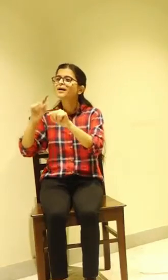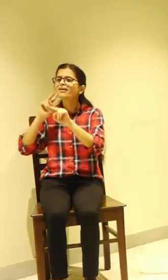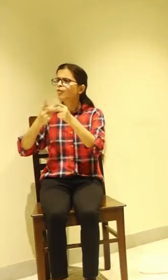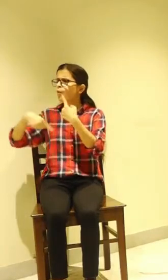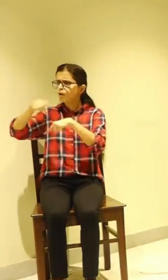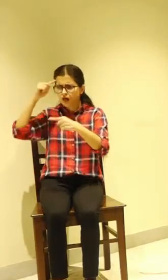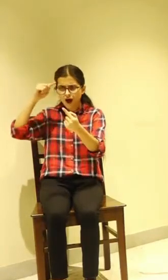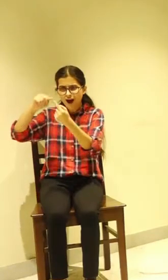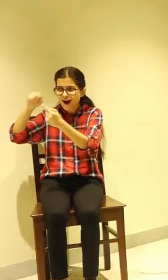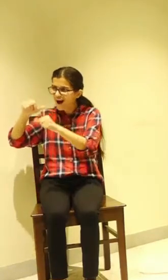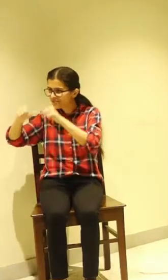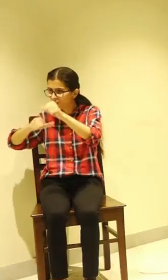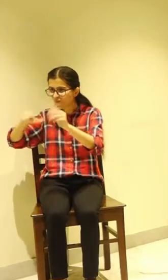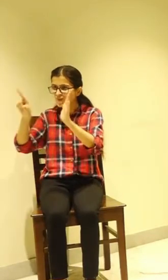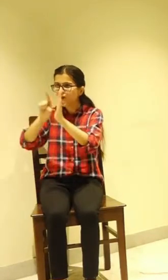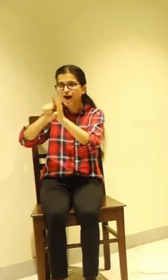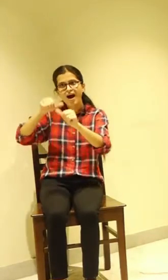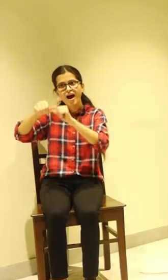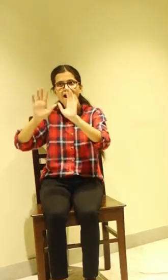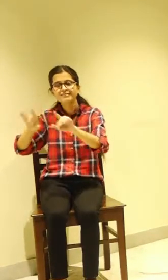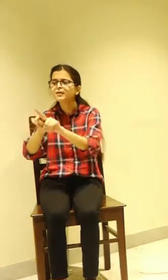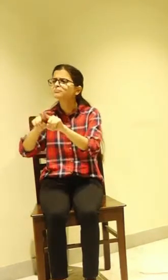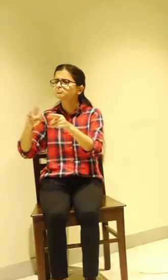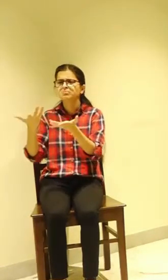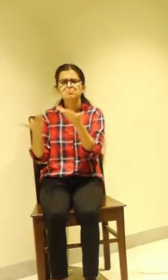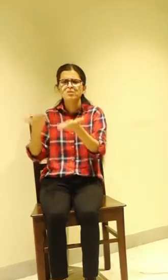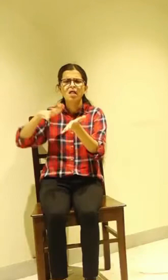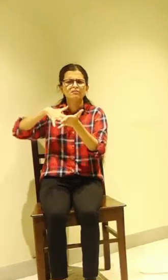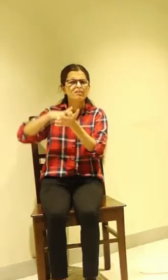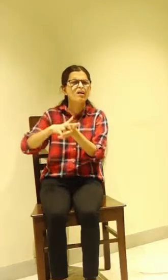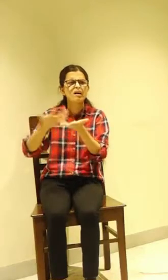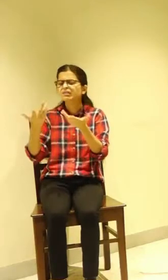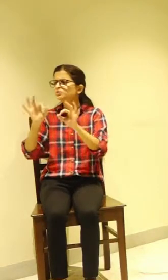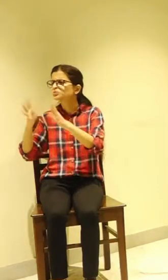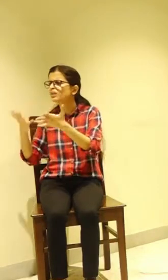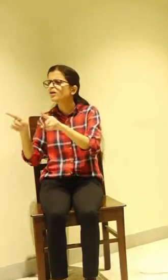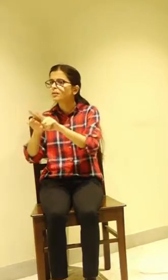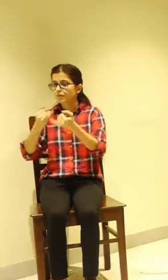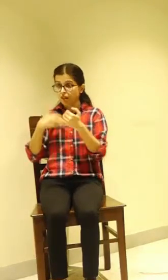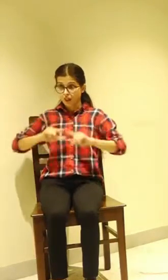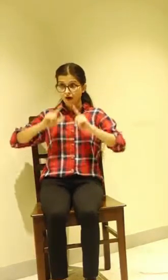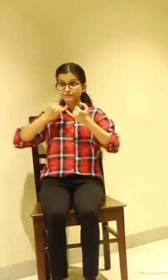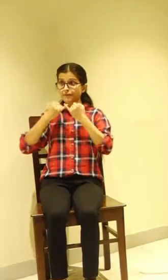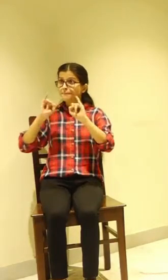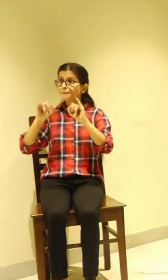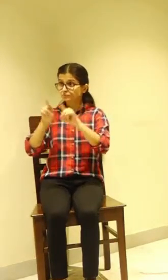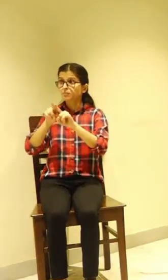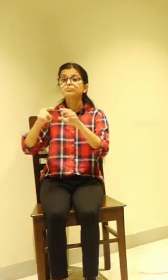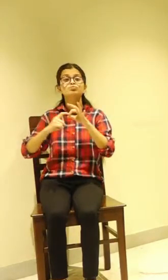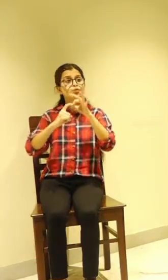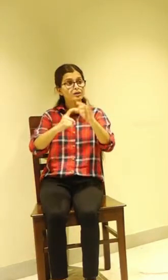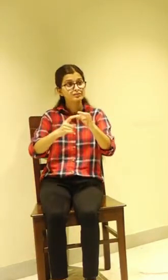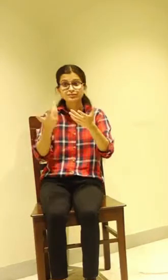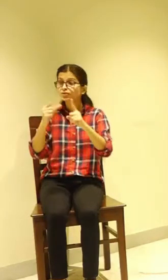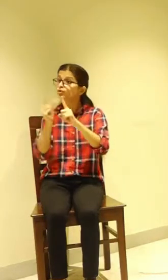agree the procedure established by law is an extremely weak and inadequate protection for our life and liberty, it would still be a question about